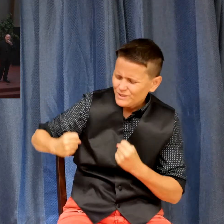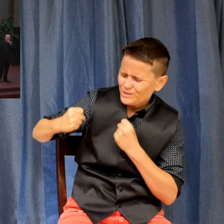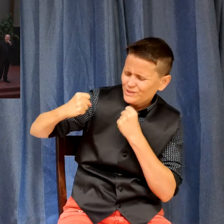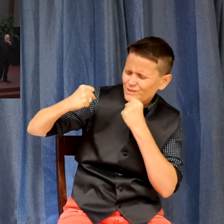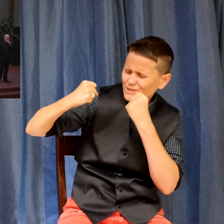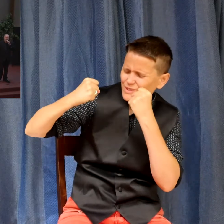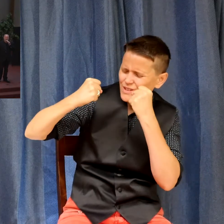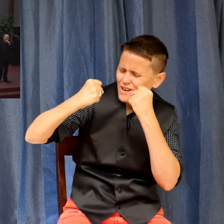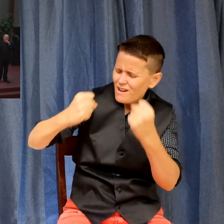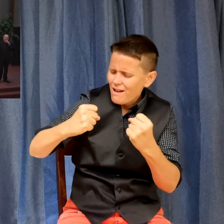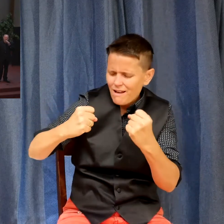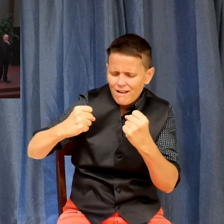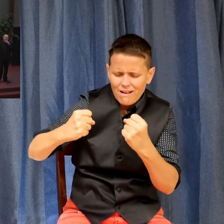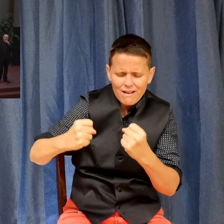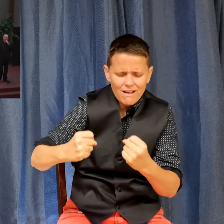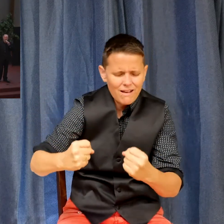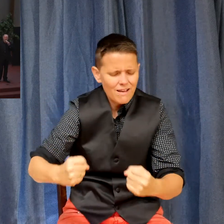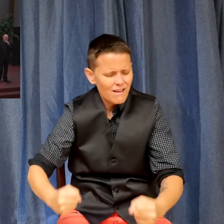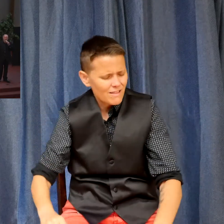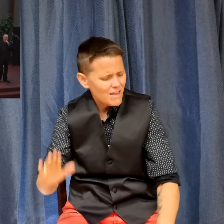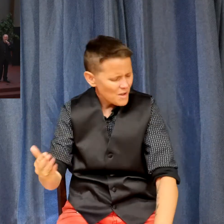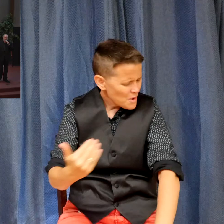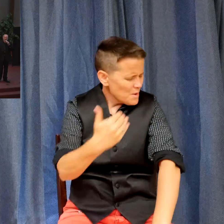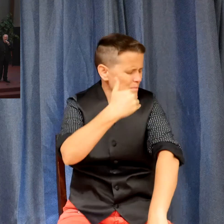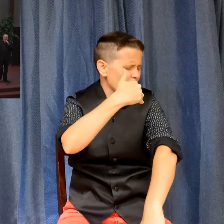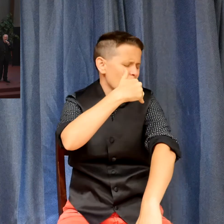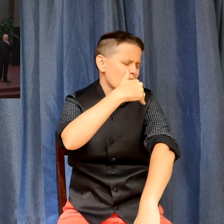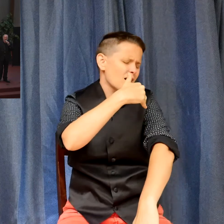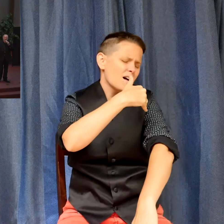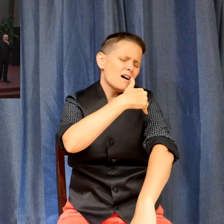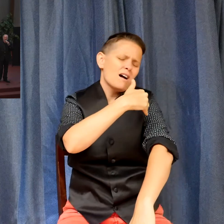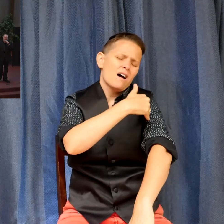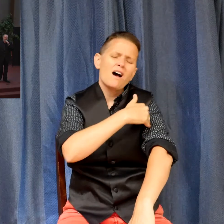you are the strength of my life, Lord.